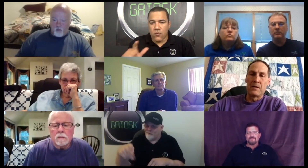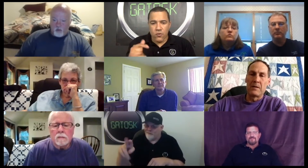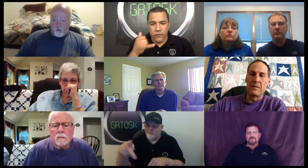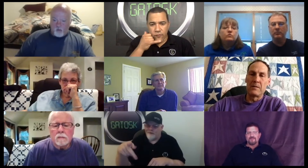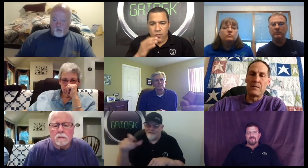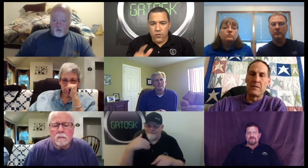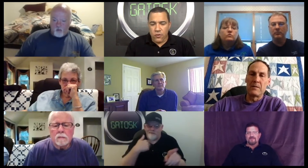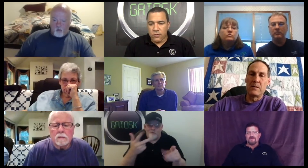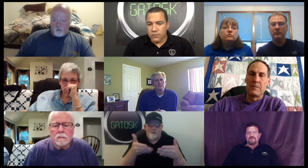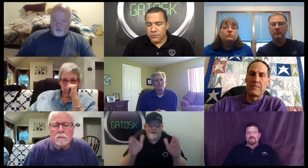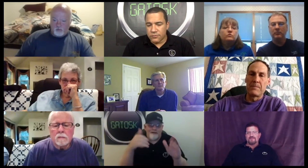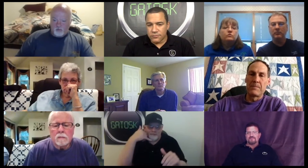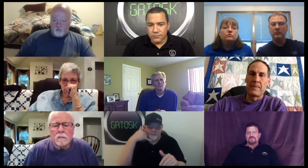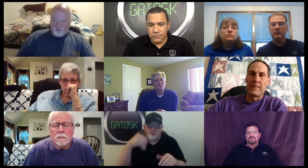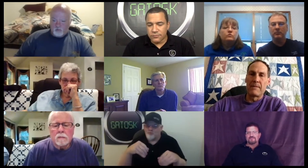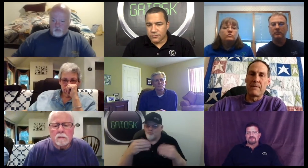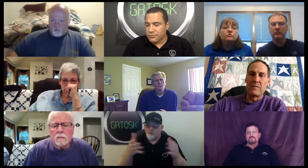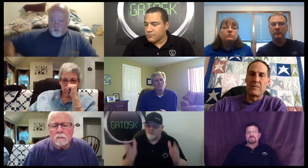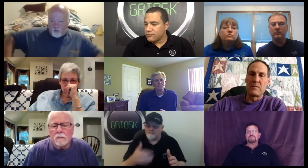There's 3 different. He says, phone call.